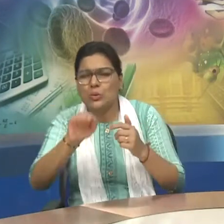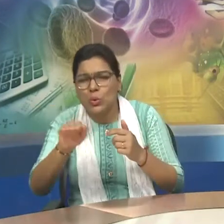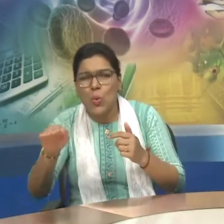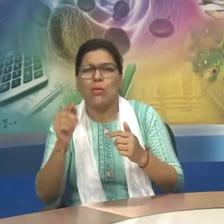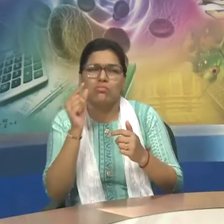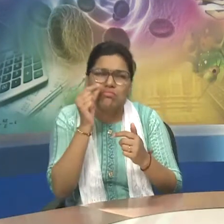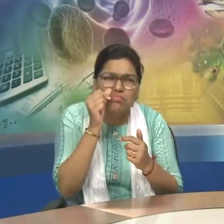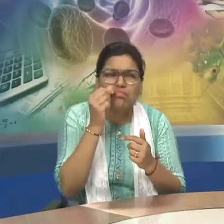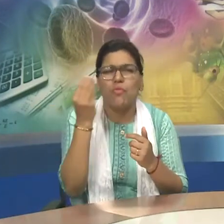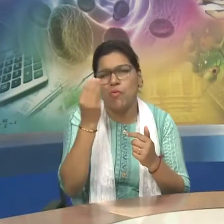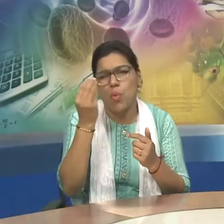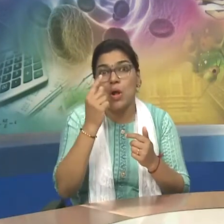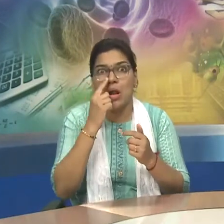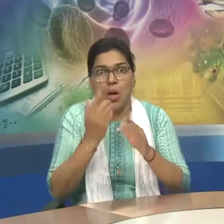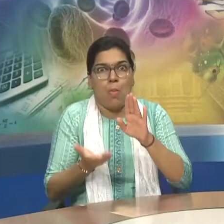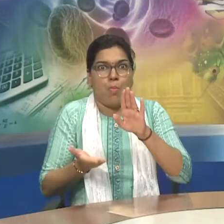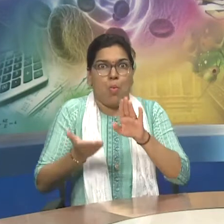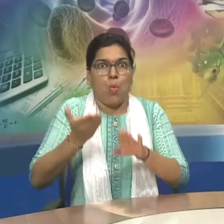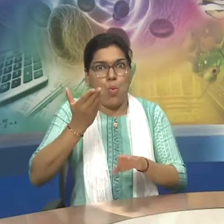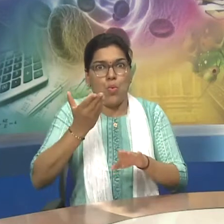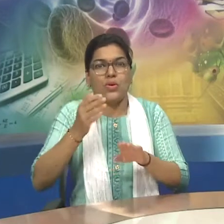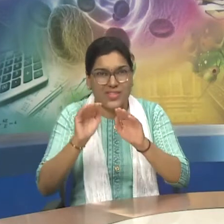younger children